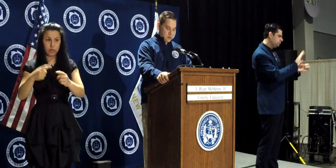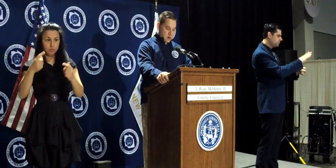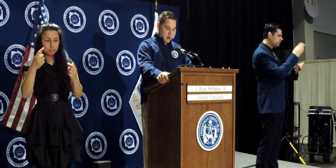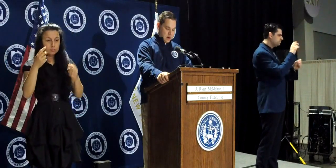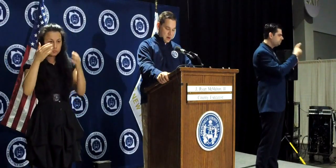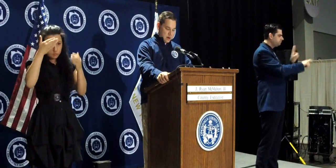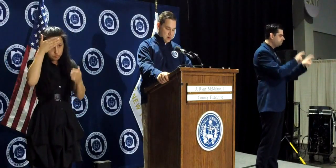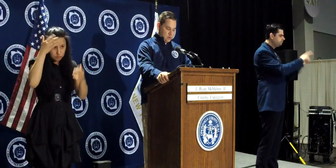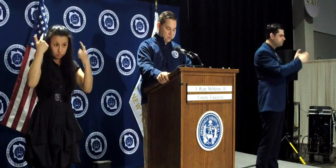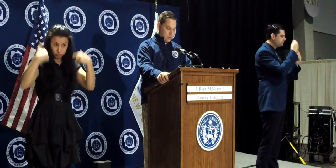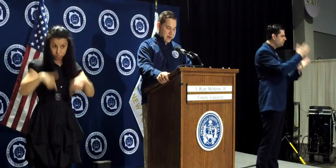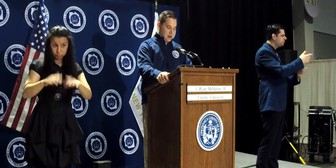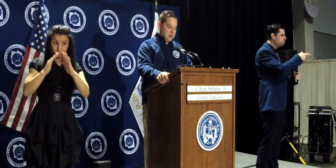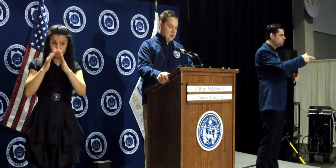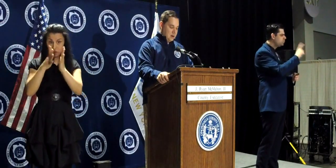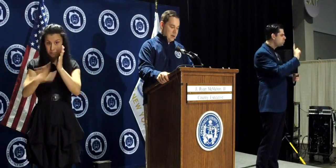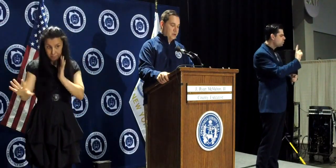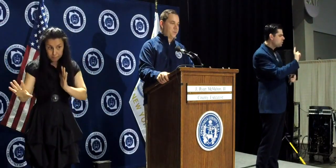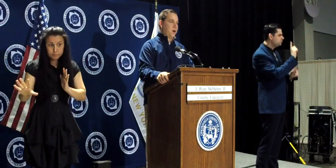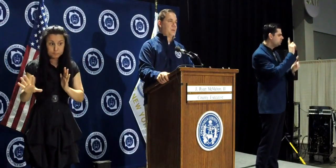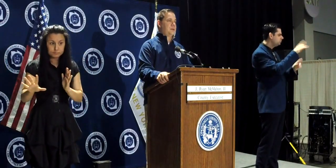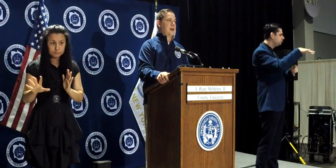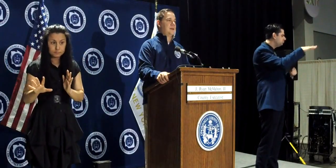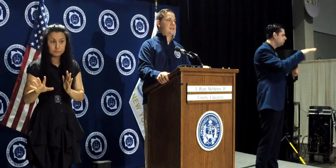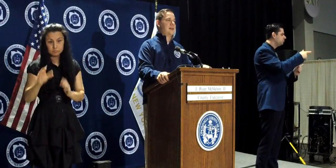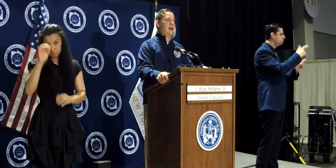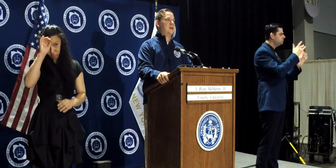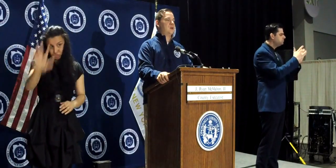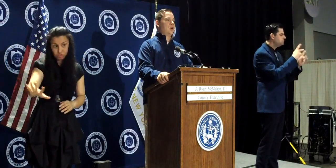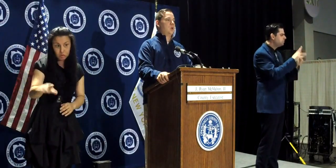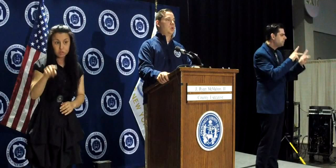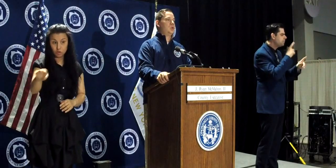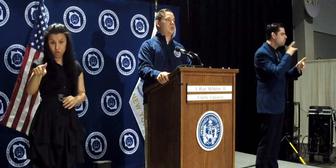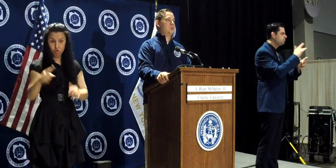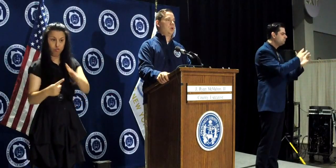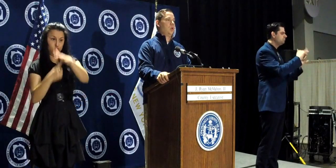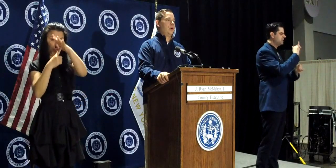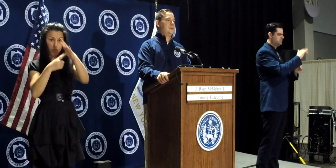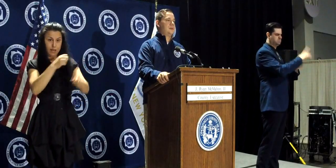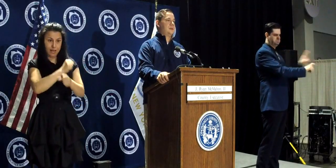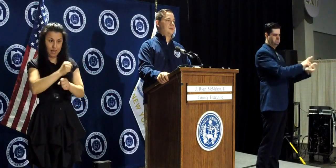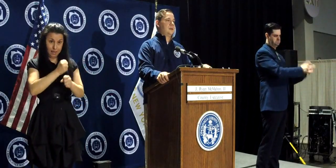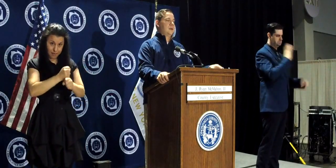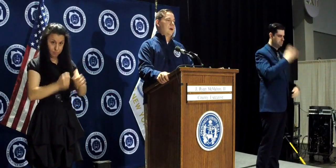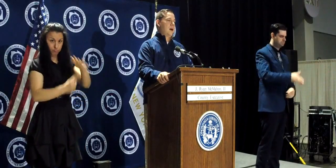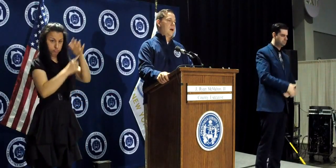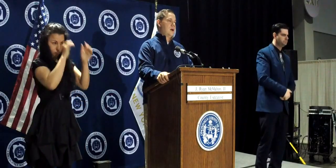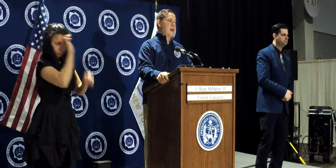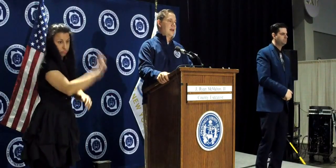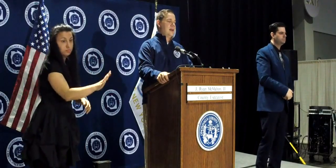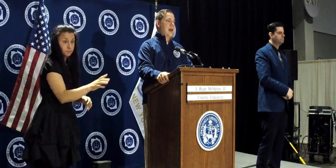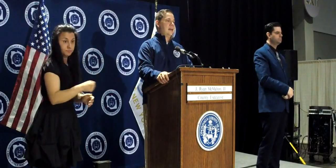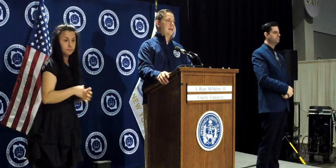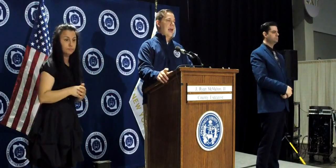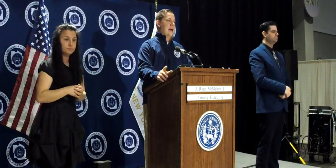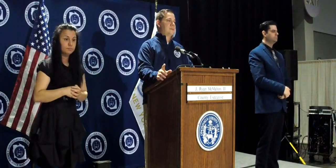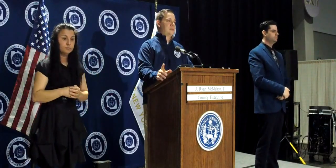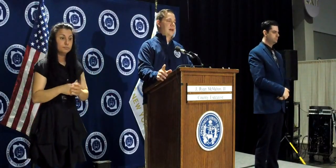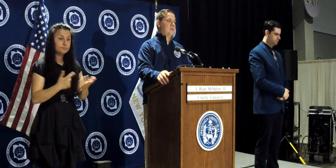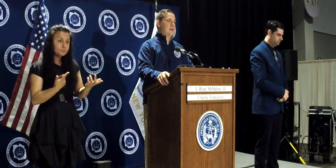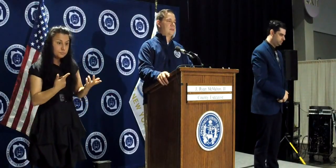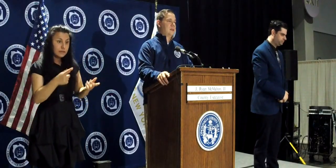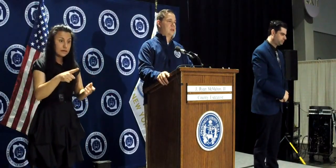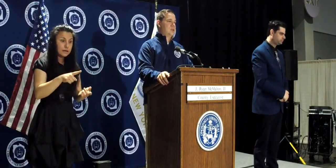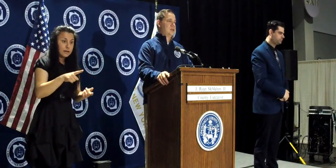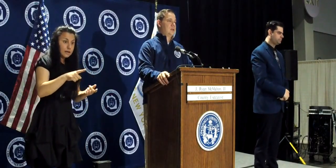you, and through that, the health department then decides who should be quarantined, and in any gaps